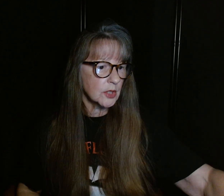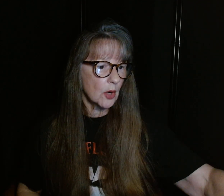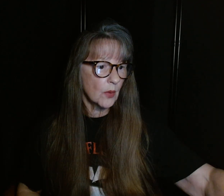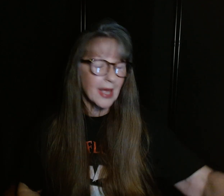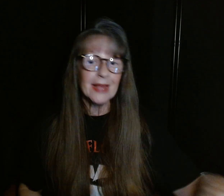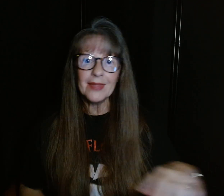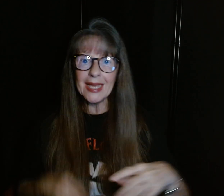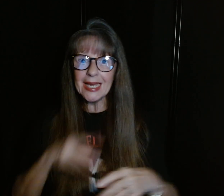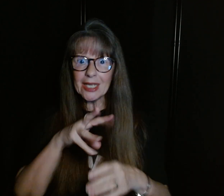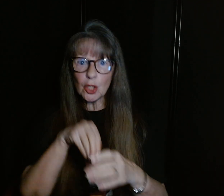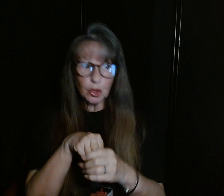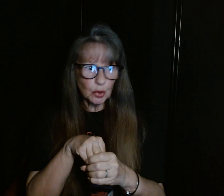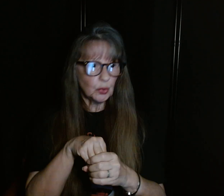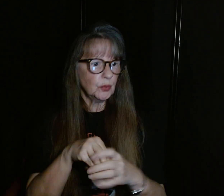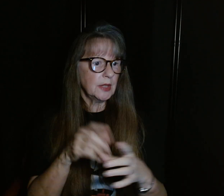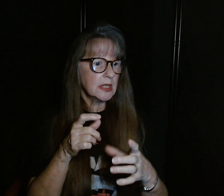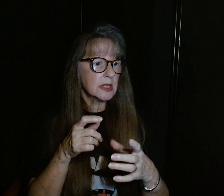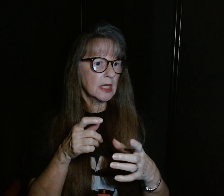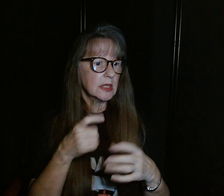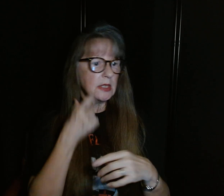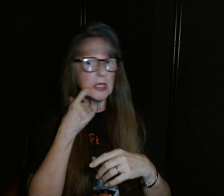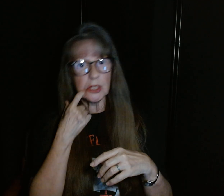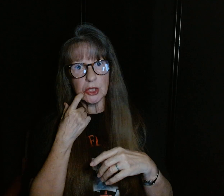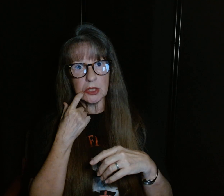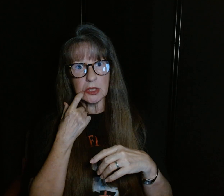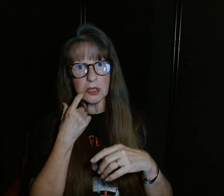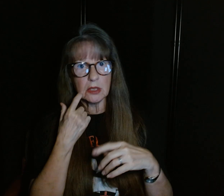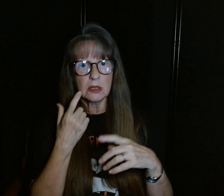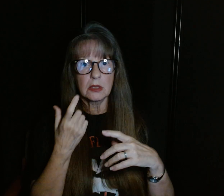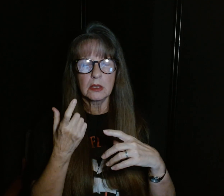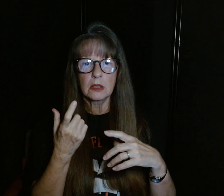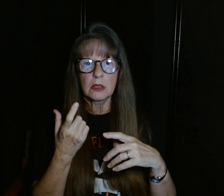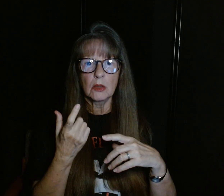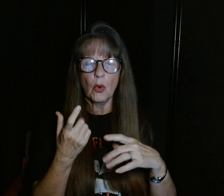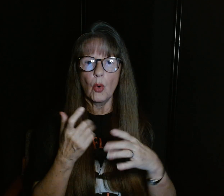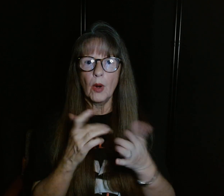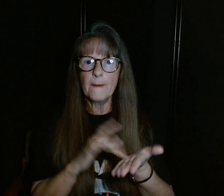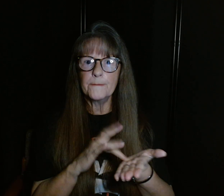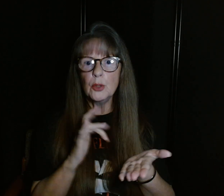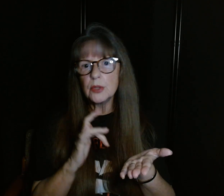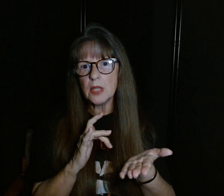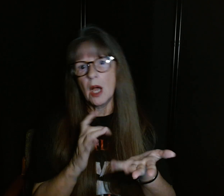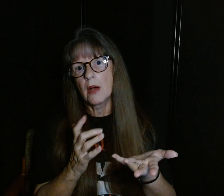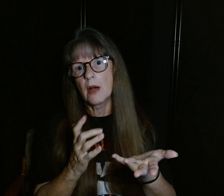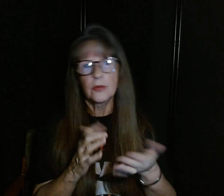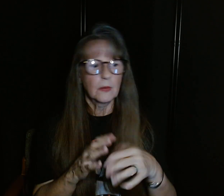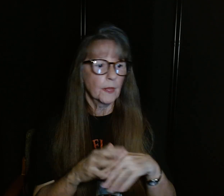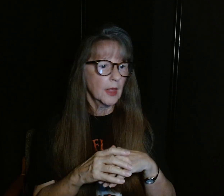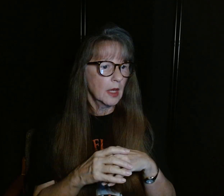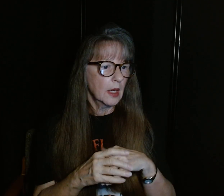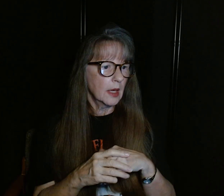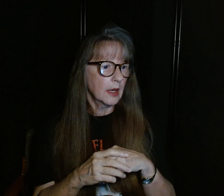so they can include these addictions or abuse of.